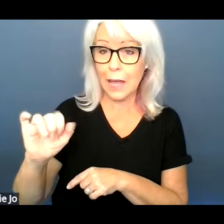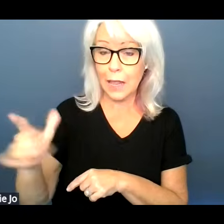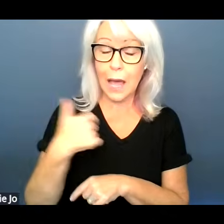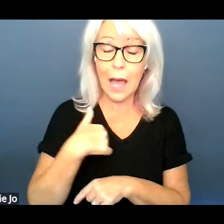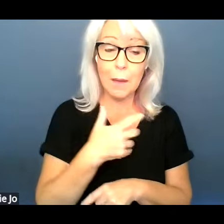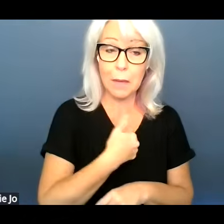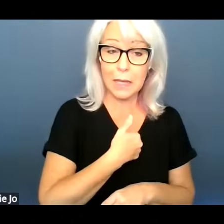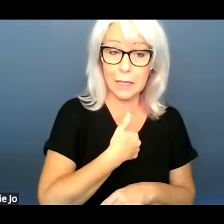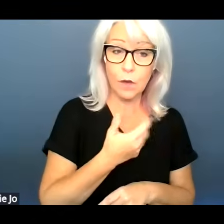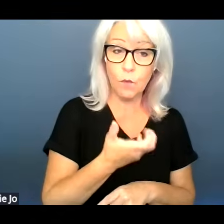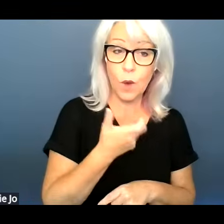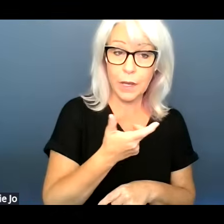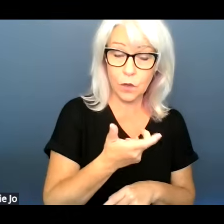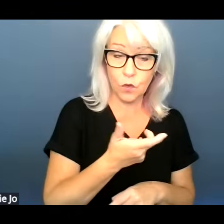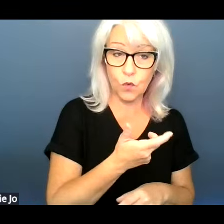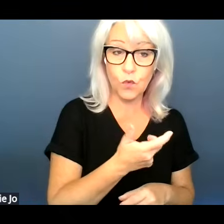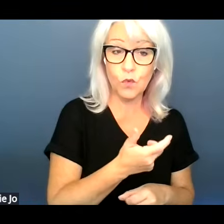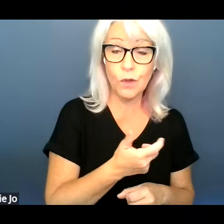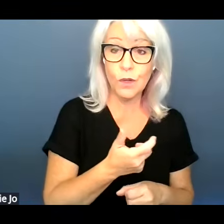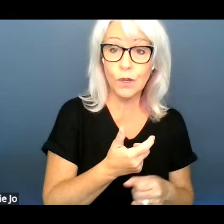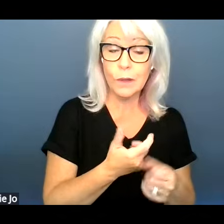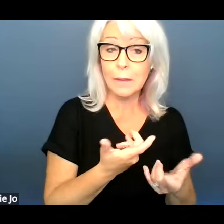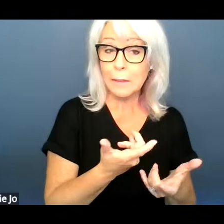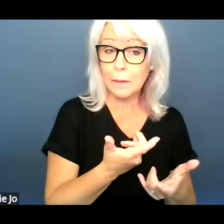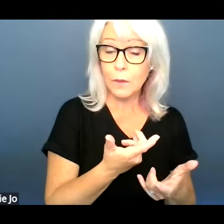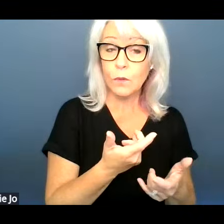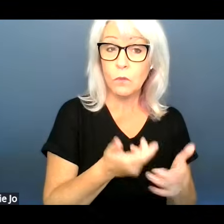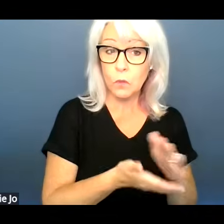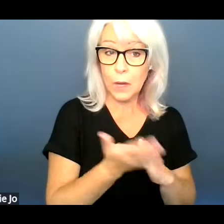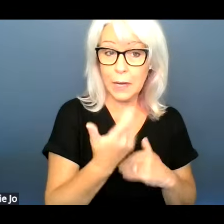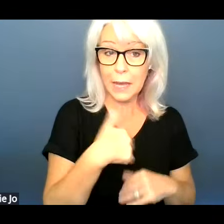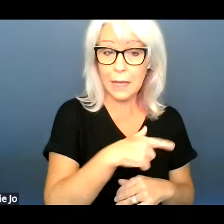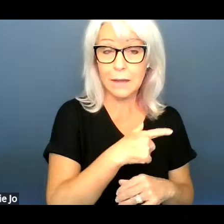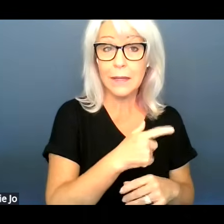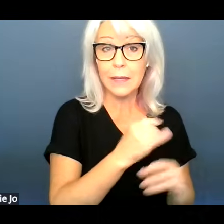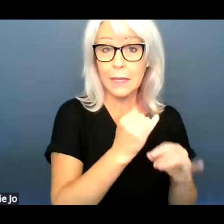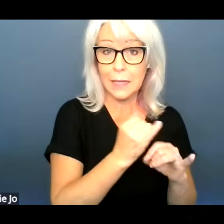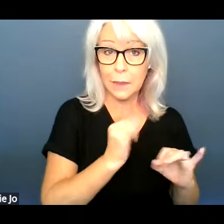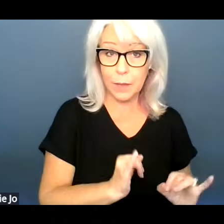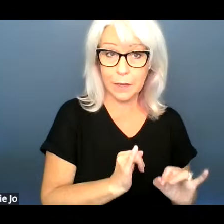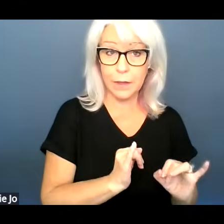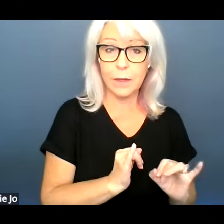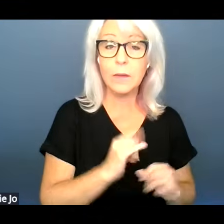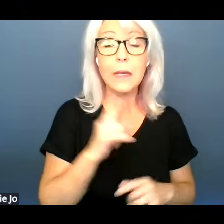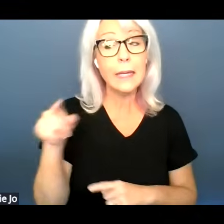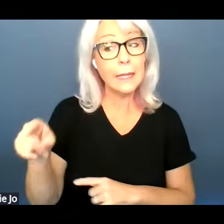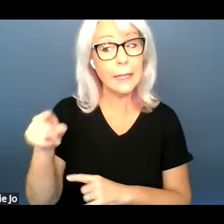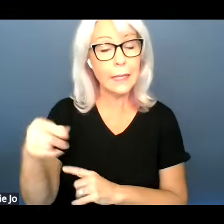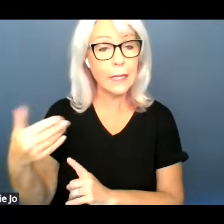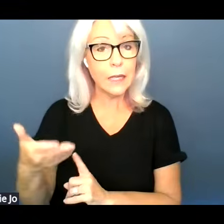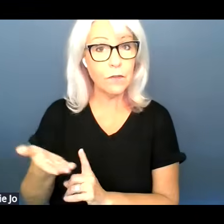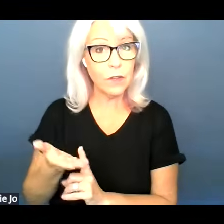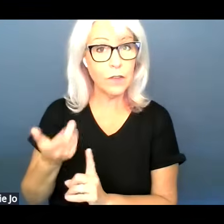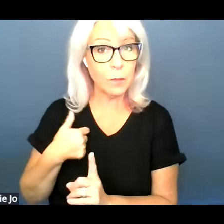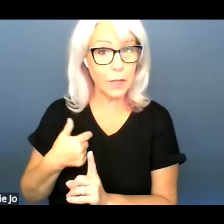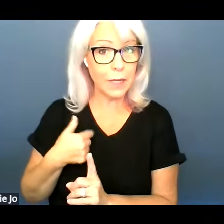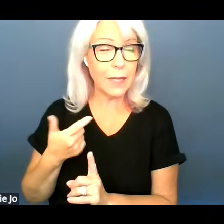independent. He tried to convince me and the operating engineers, who I am a contractual employee to right